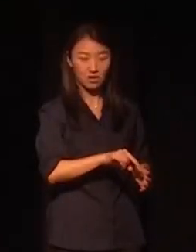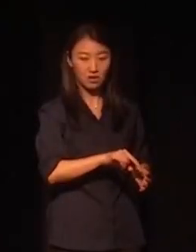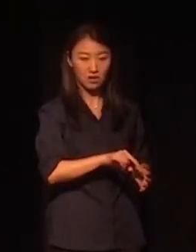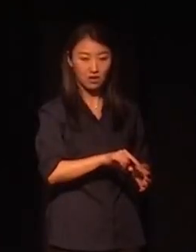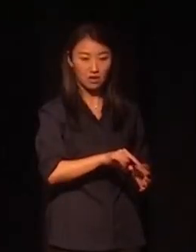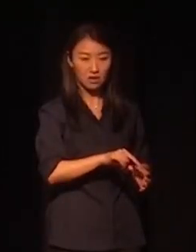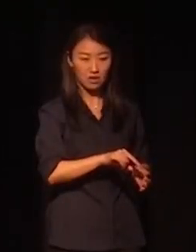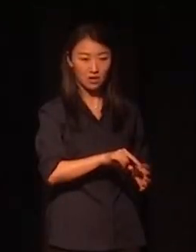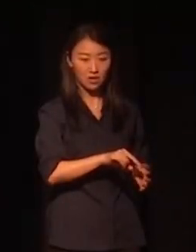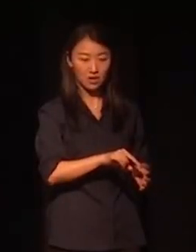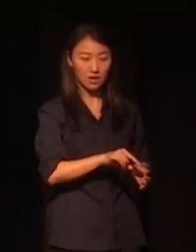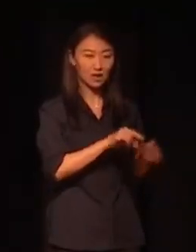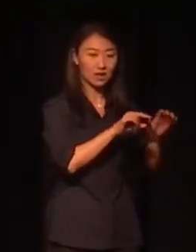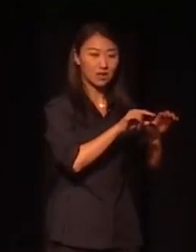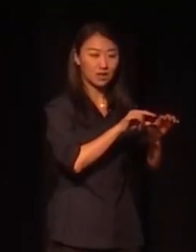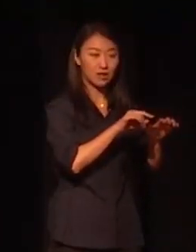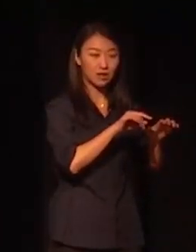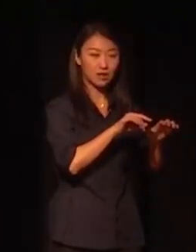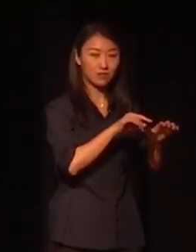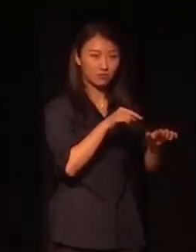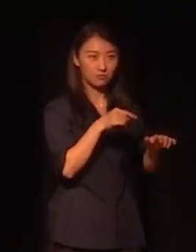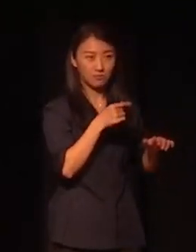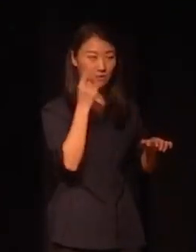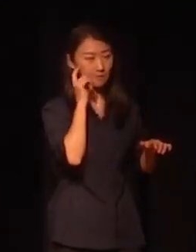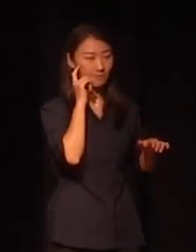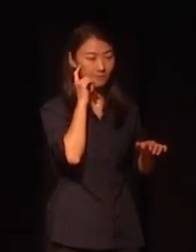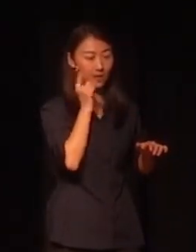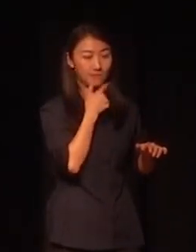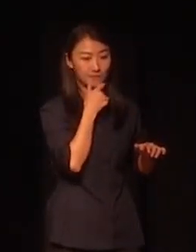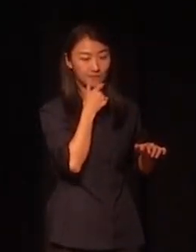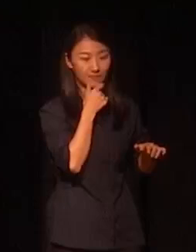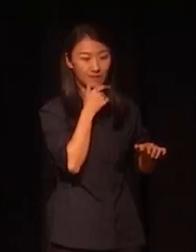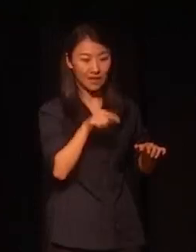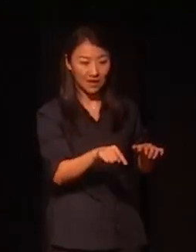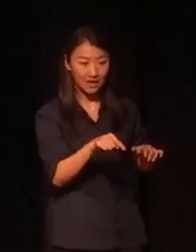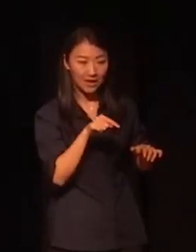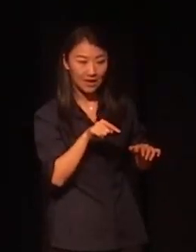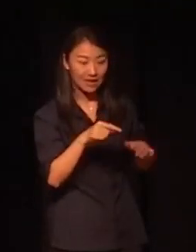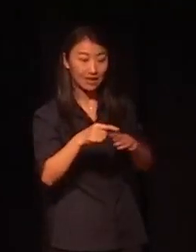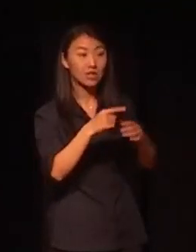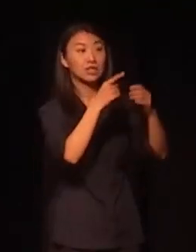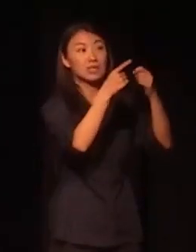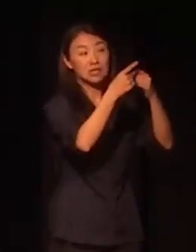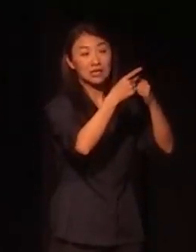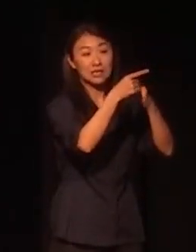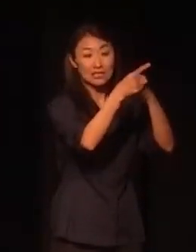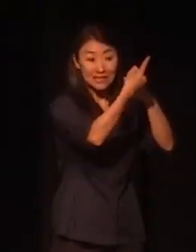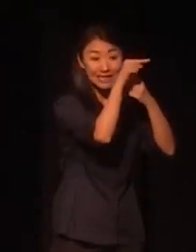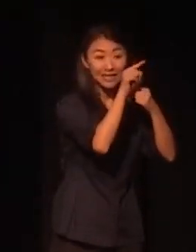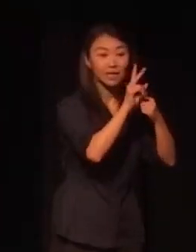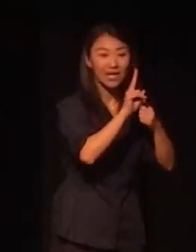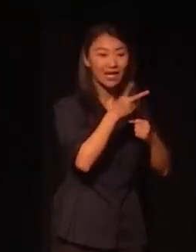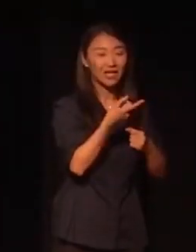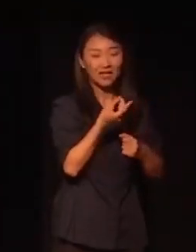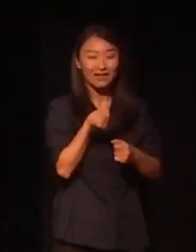the image. What is it? Part 1 would be source in. Part